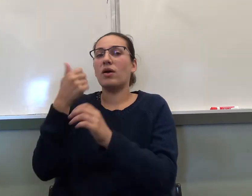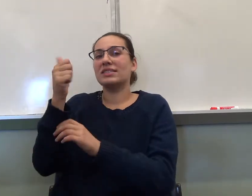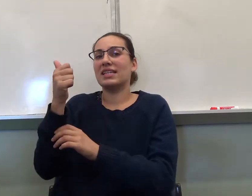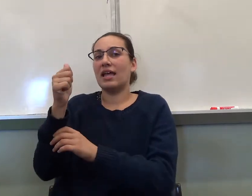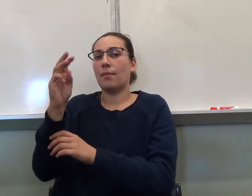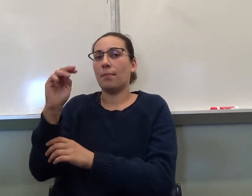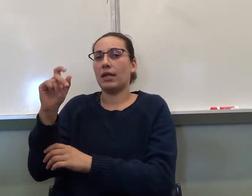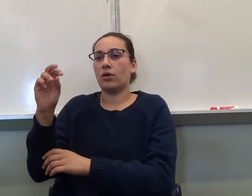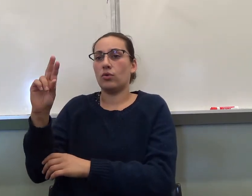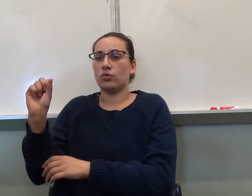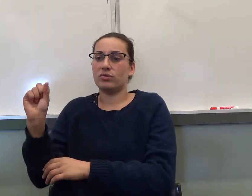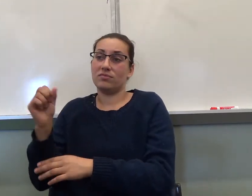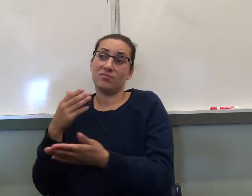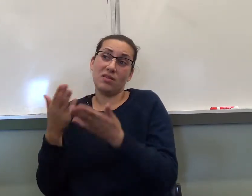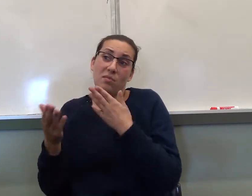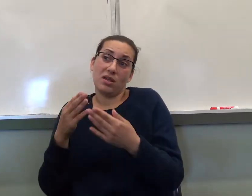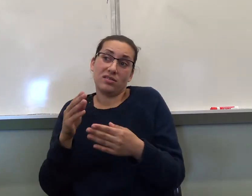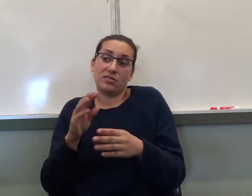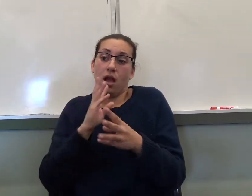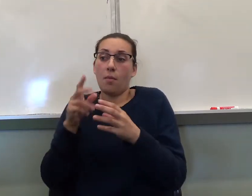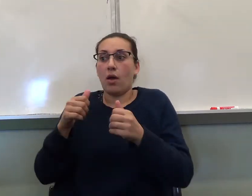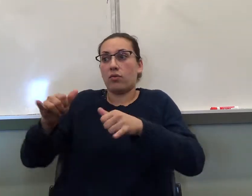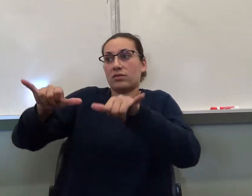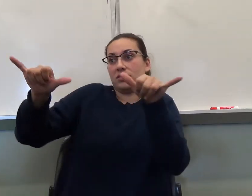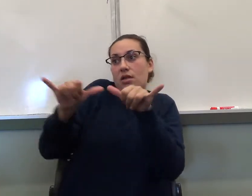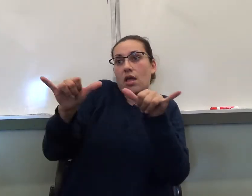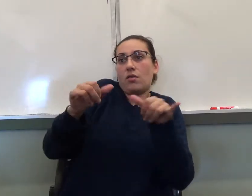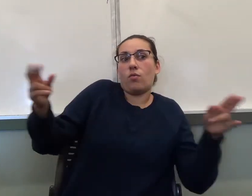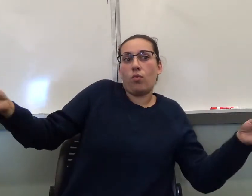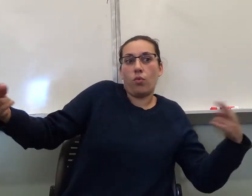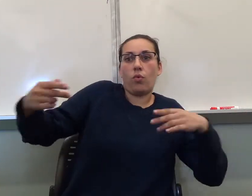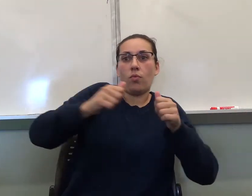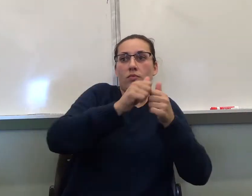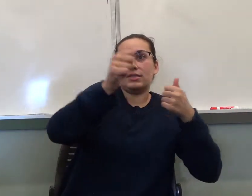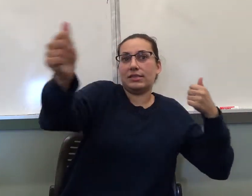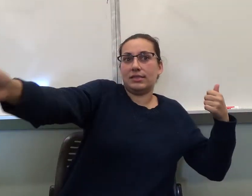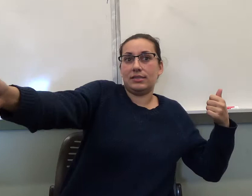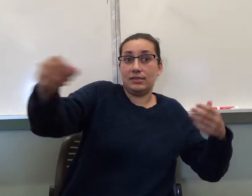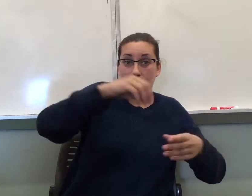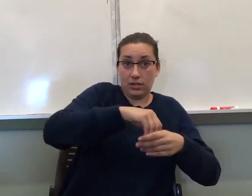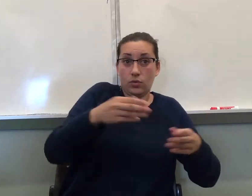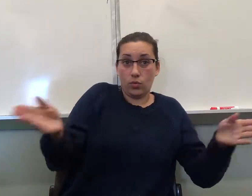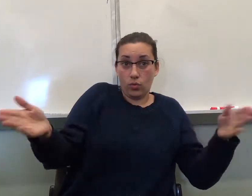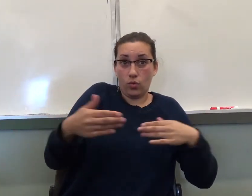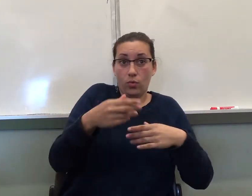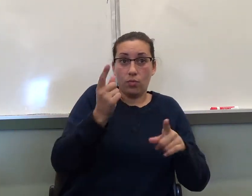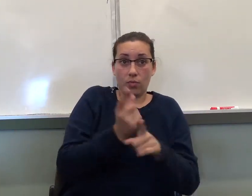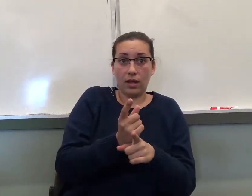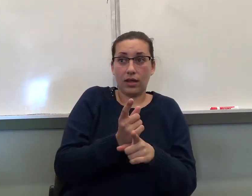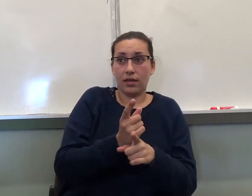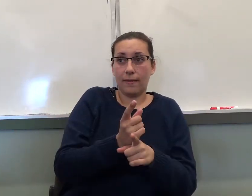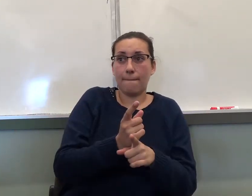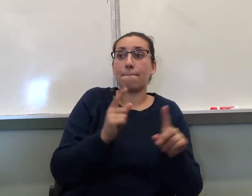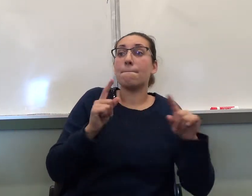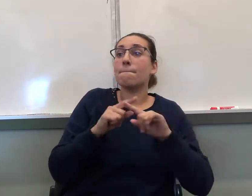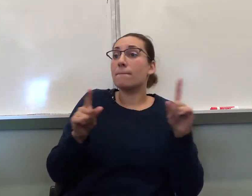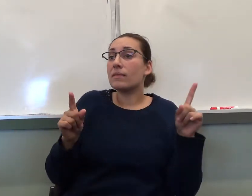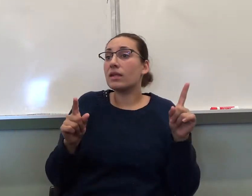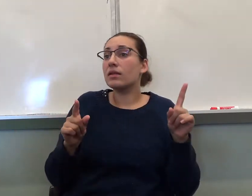width of the room. Decameter would be appropriate for measuring a distance in this room. Then you have the actual unit itself called the